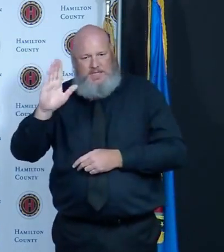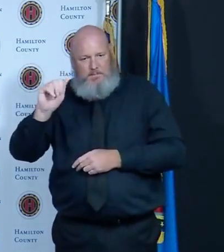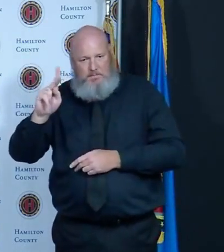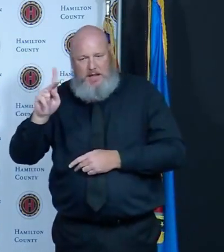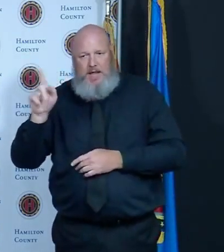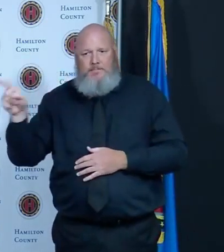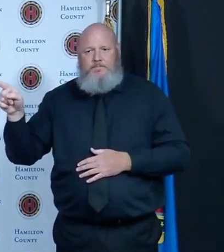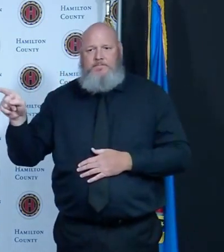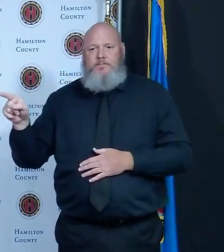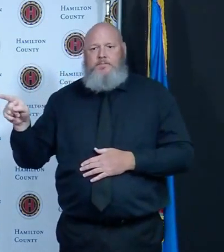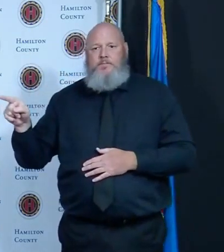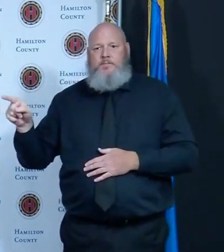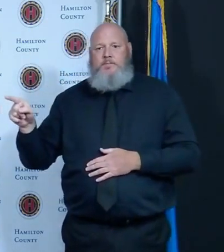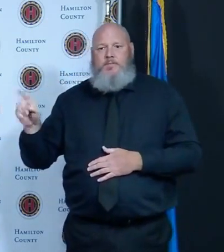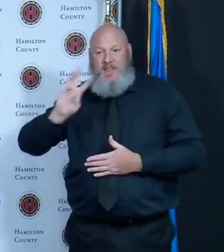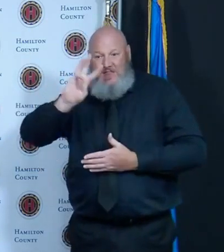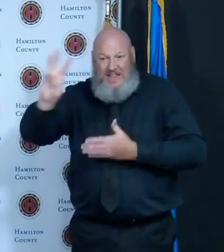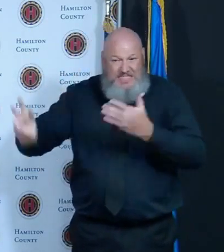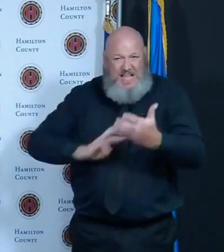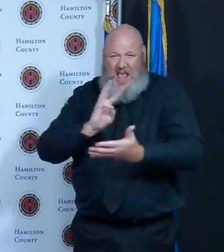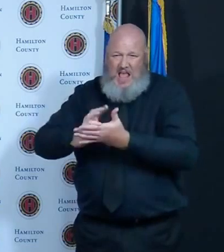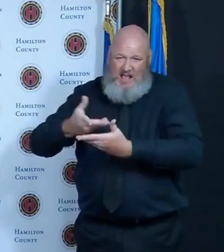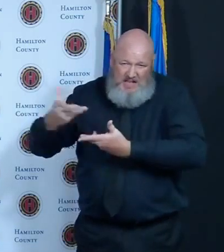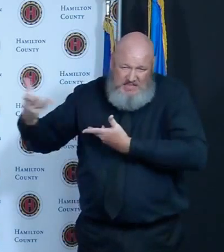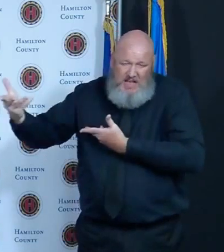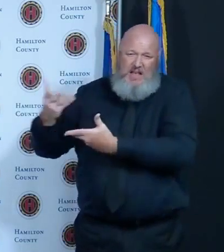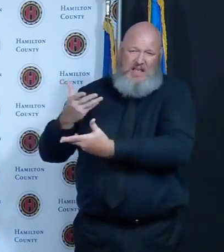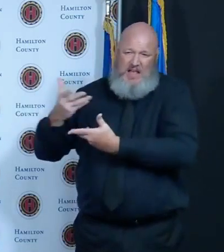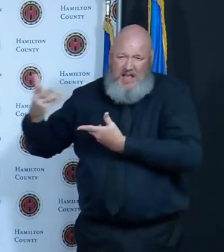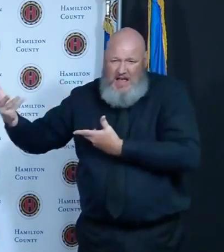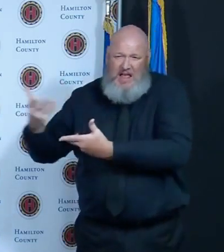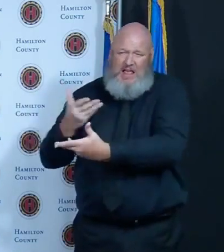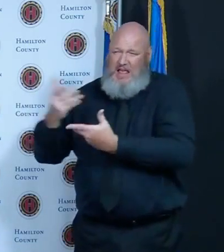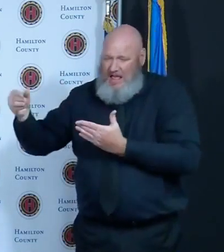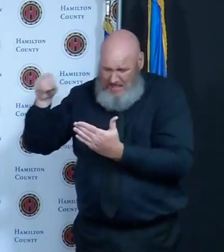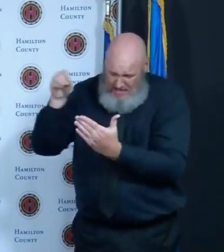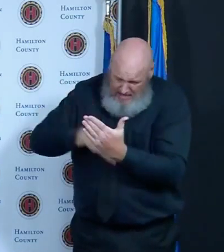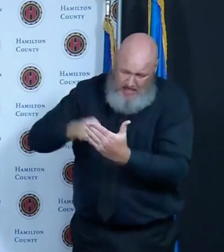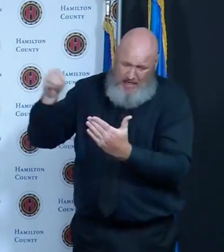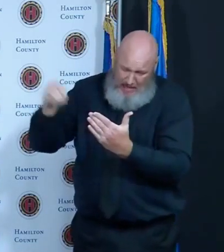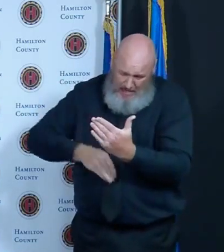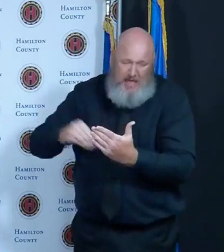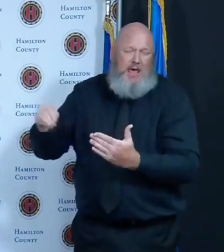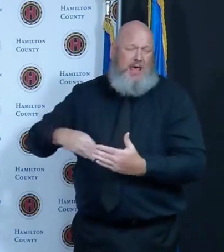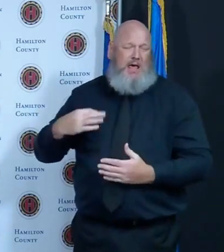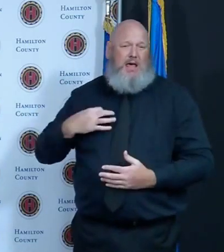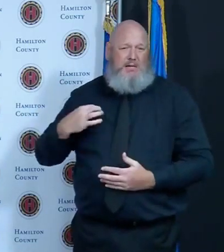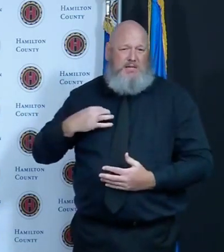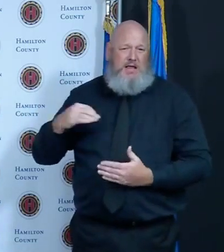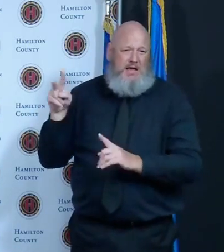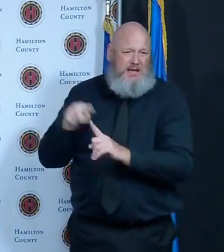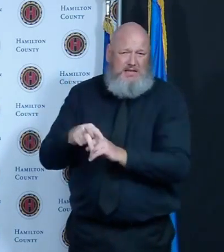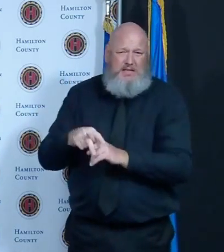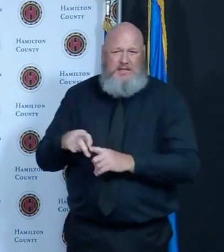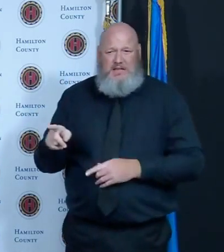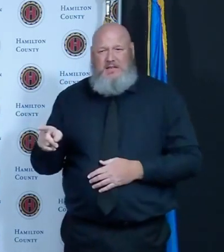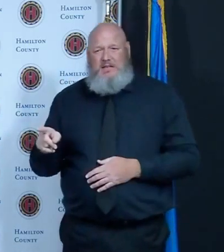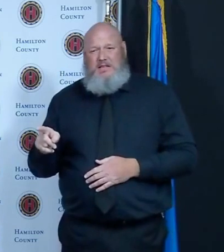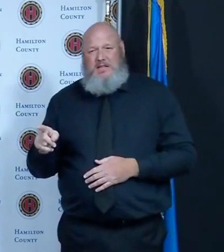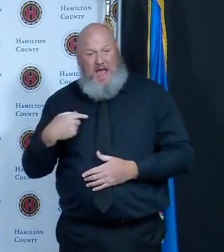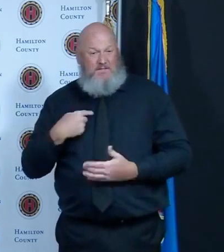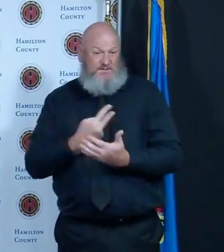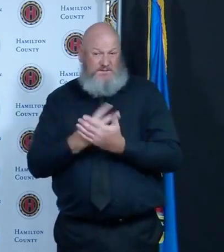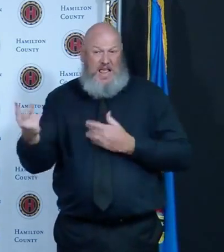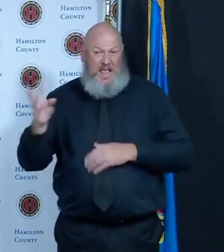it successfully went through. And that's not a knock on PNC Bank. That's a reality of millions of entrepreneurs and business owners